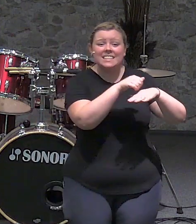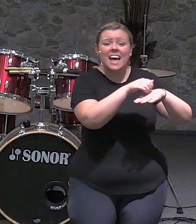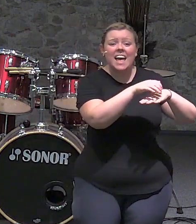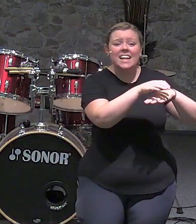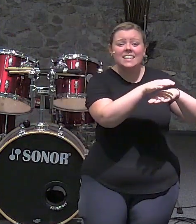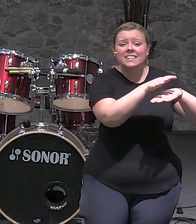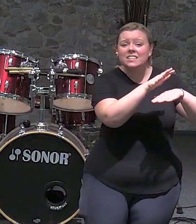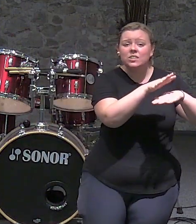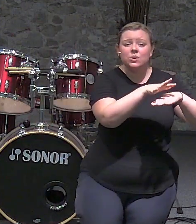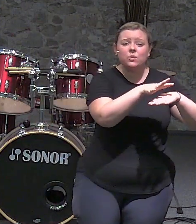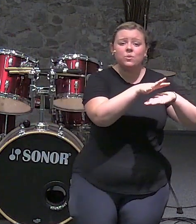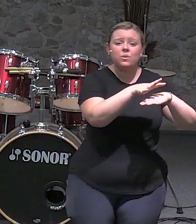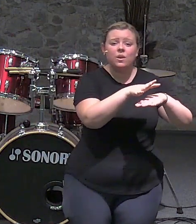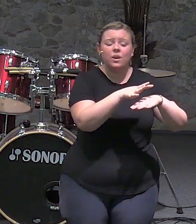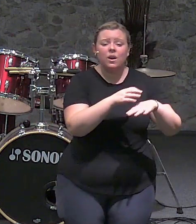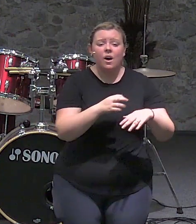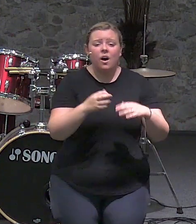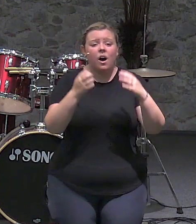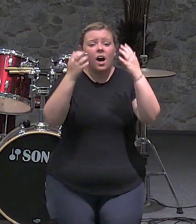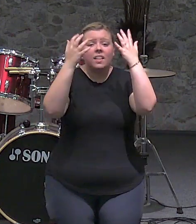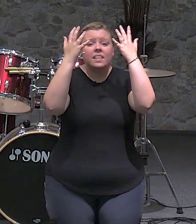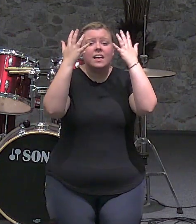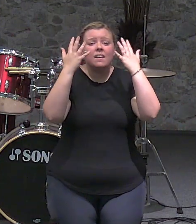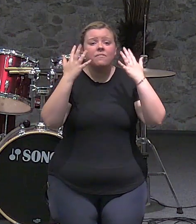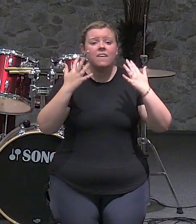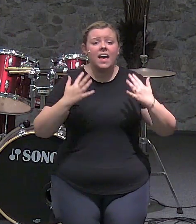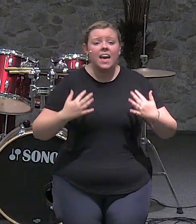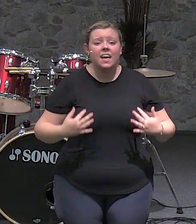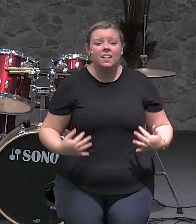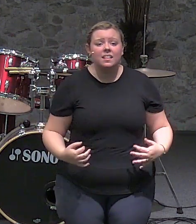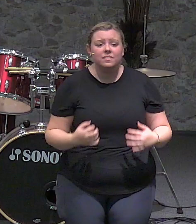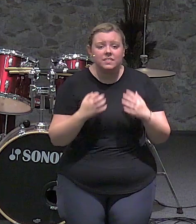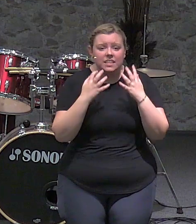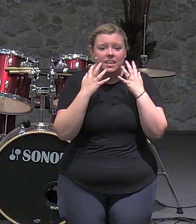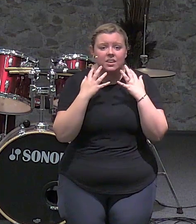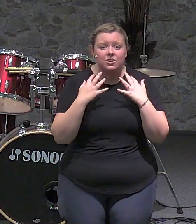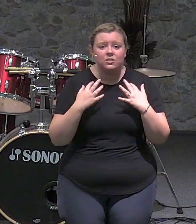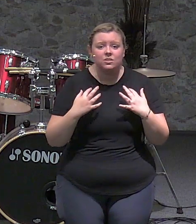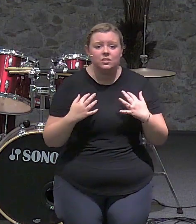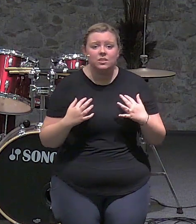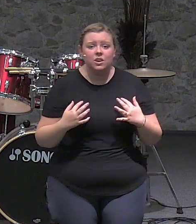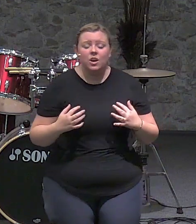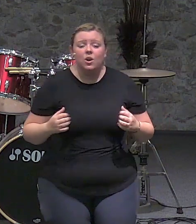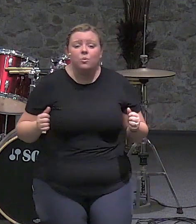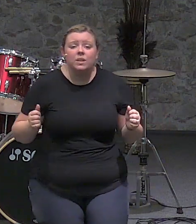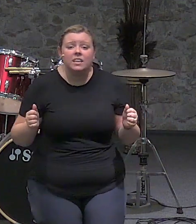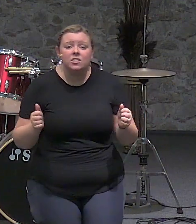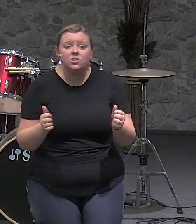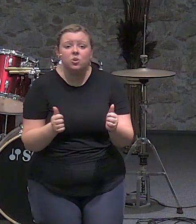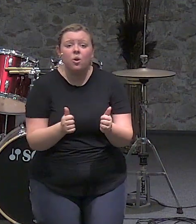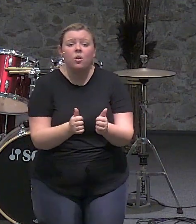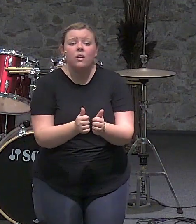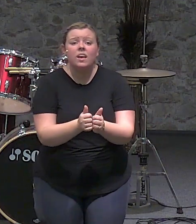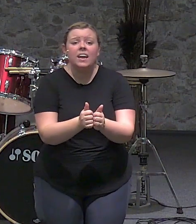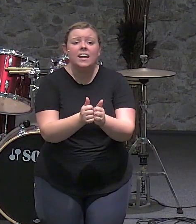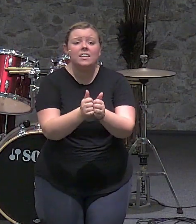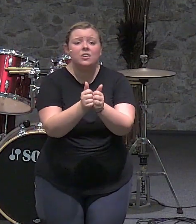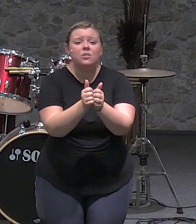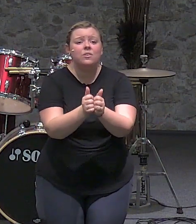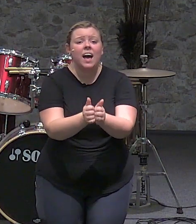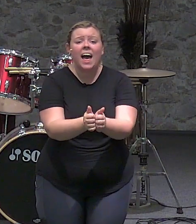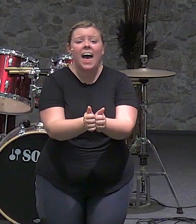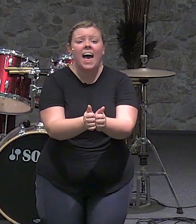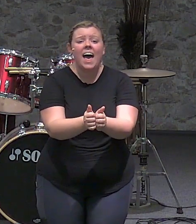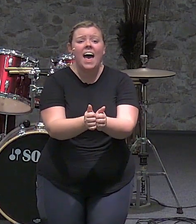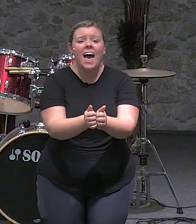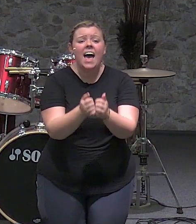If he sends you on the vail of tears, would he join